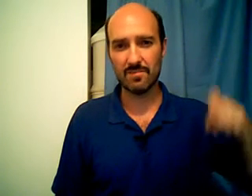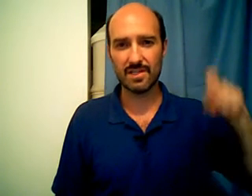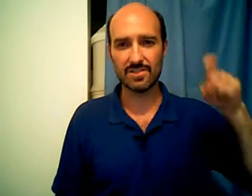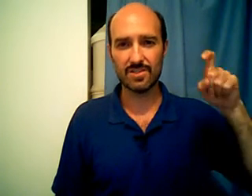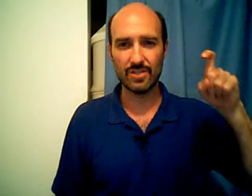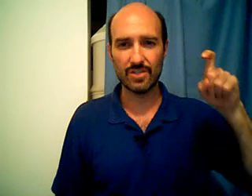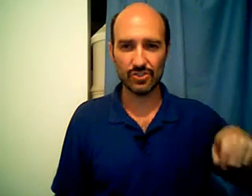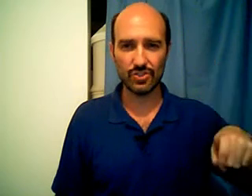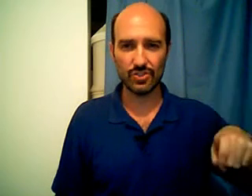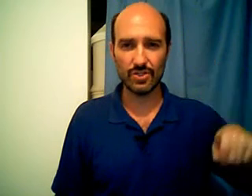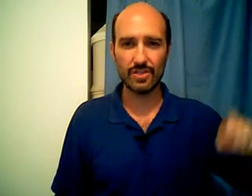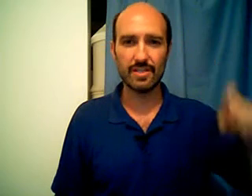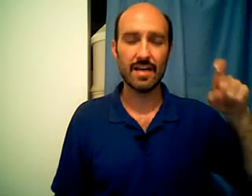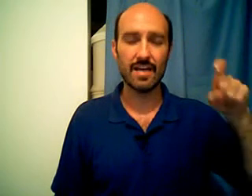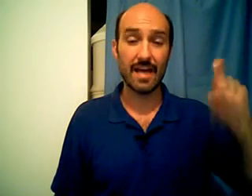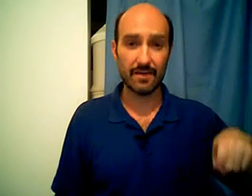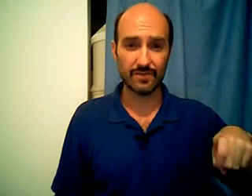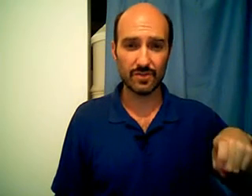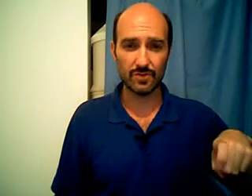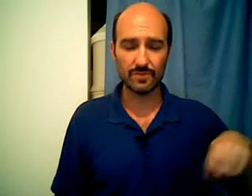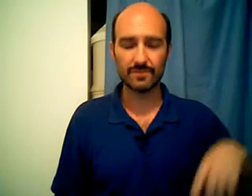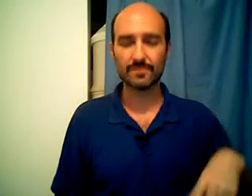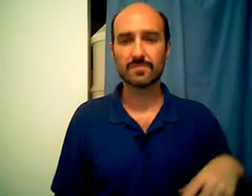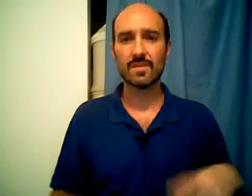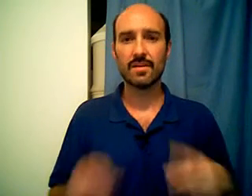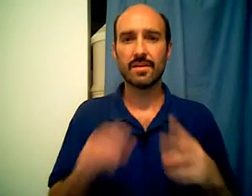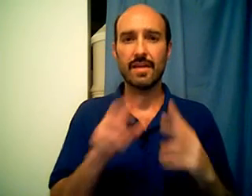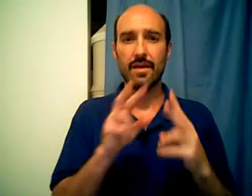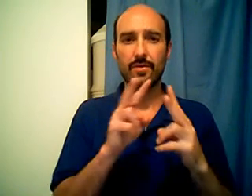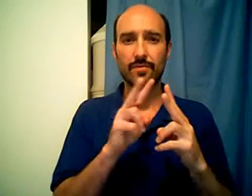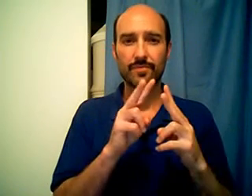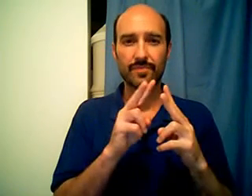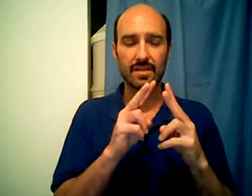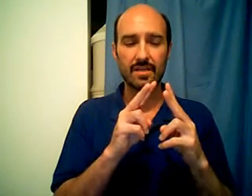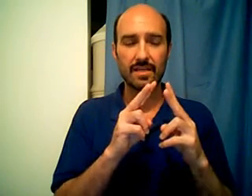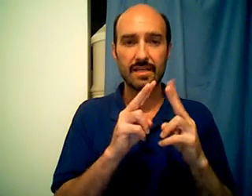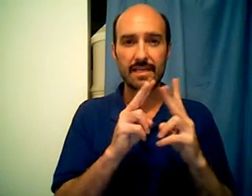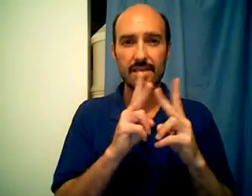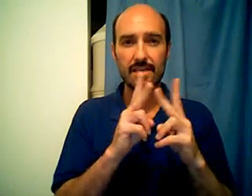must, should, have to. Now, either.